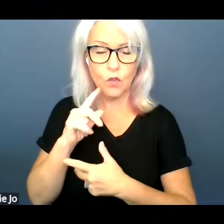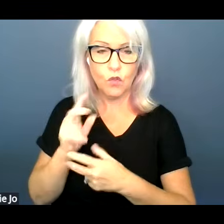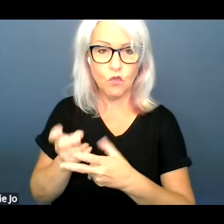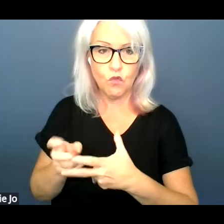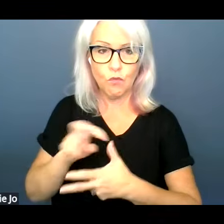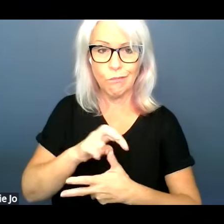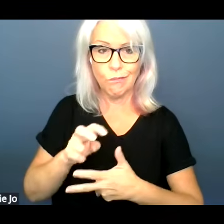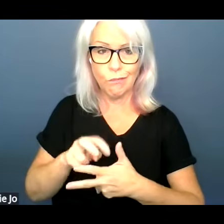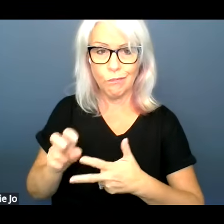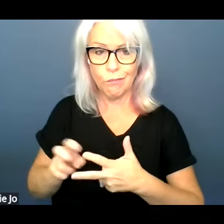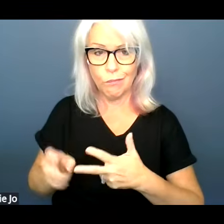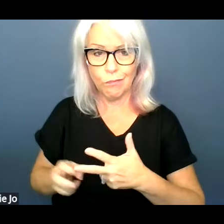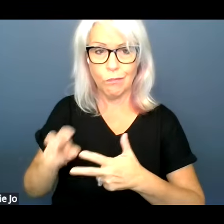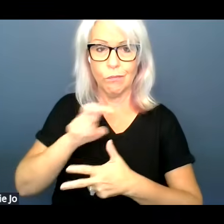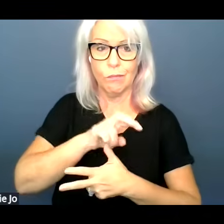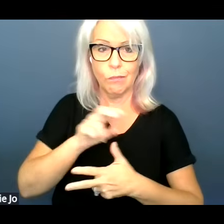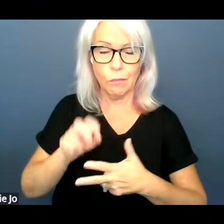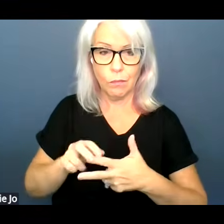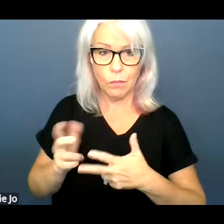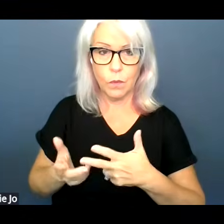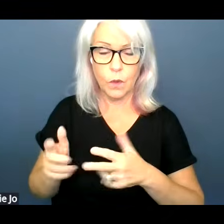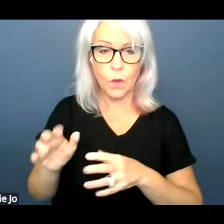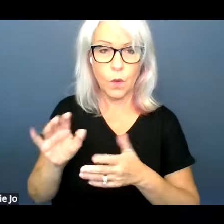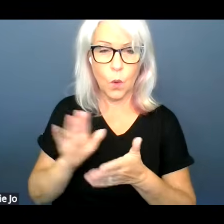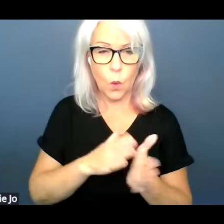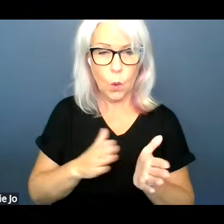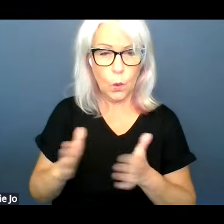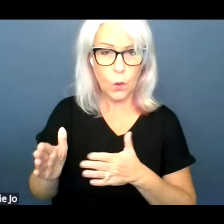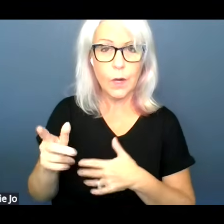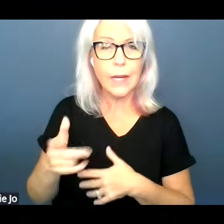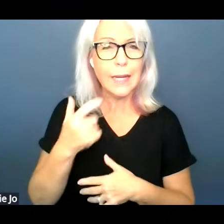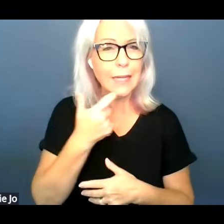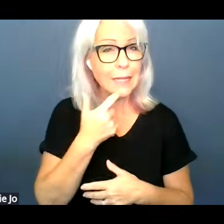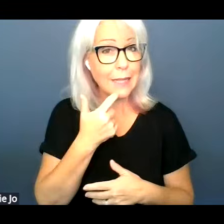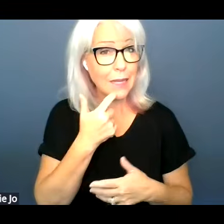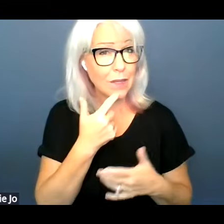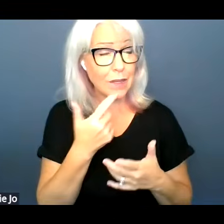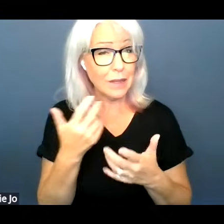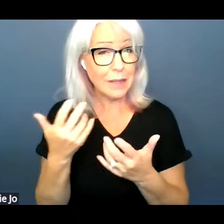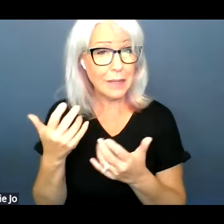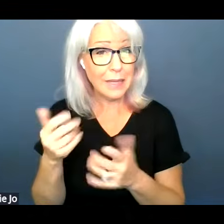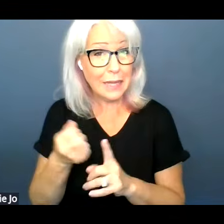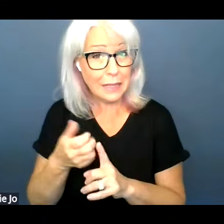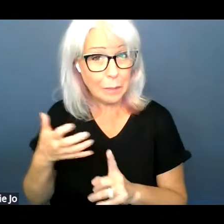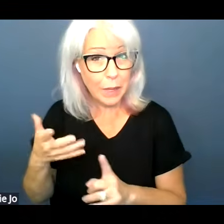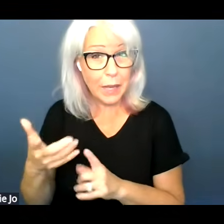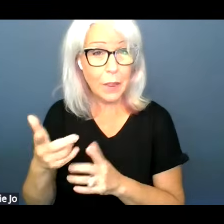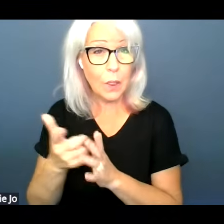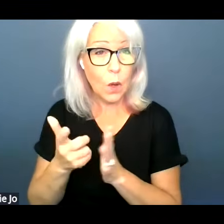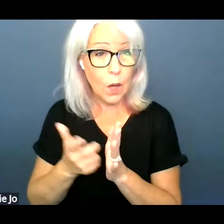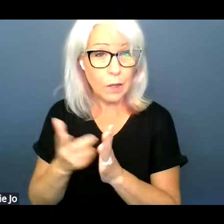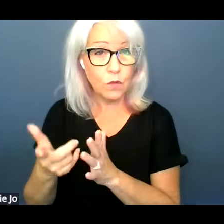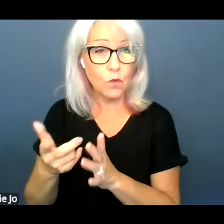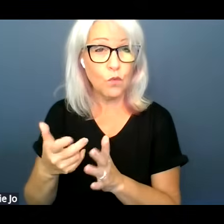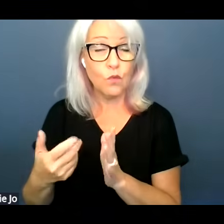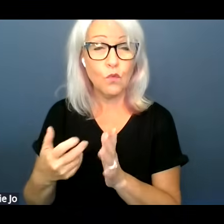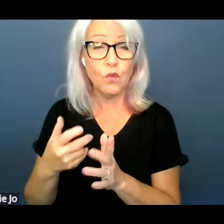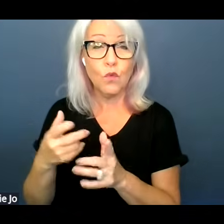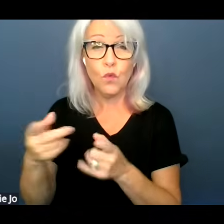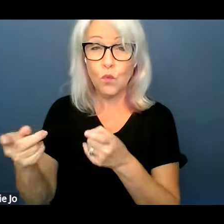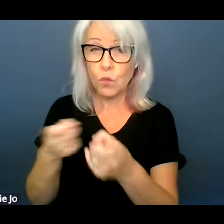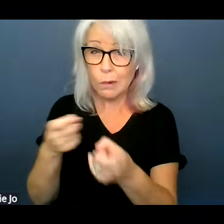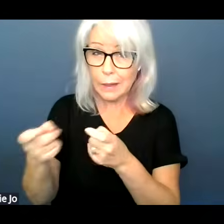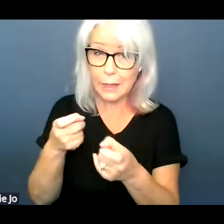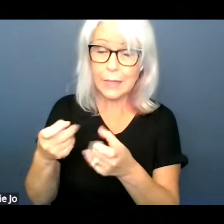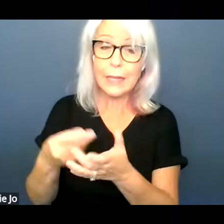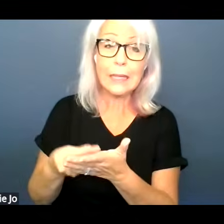currently it says, what I propose says expand laws regulating spending on political communications. And theirs would